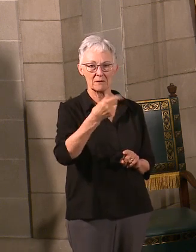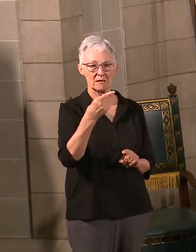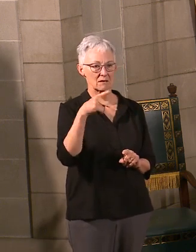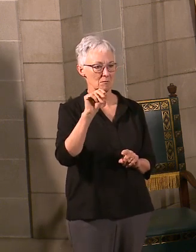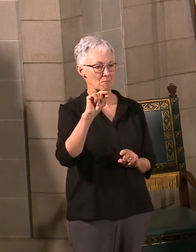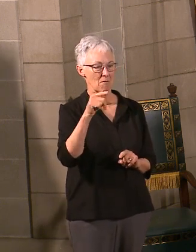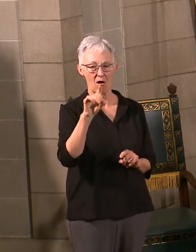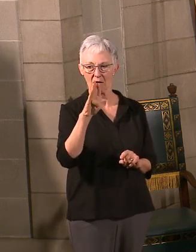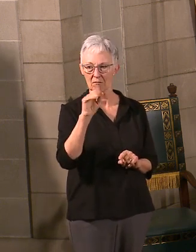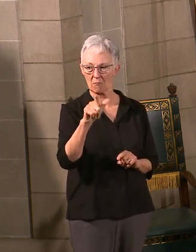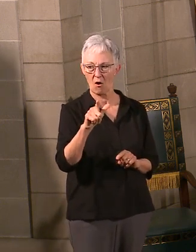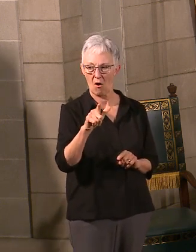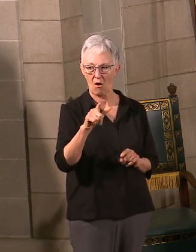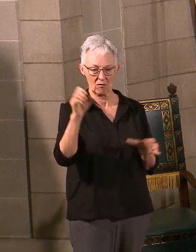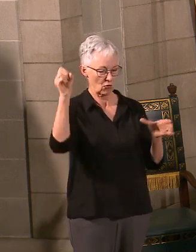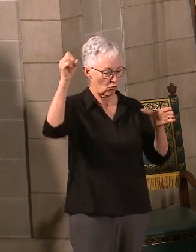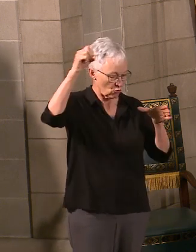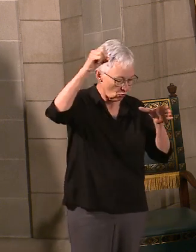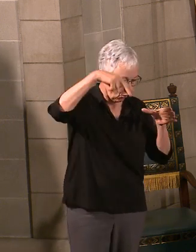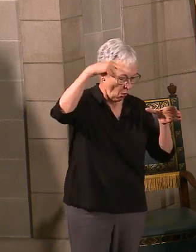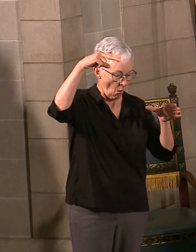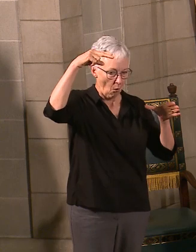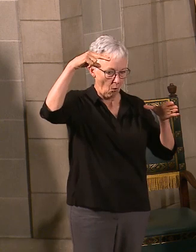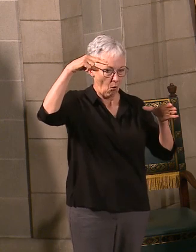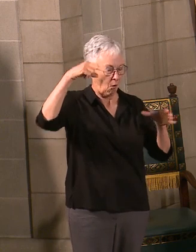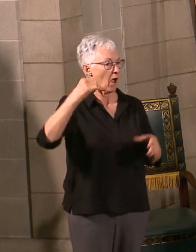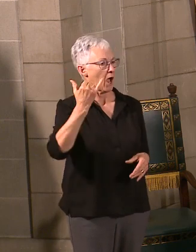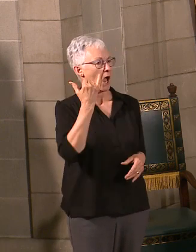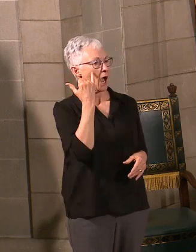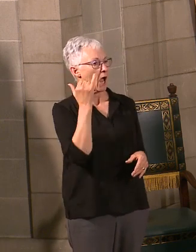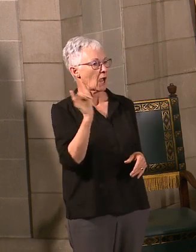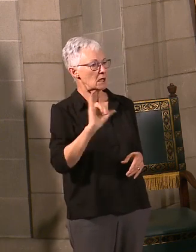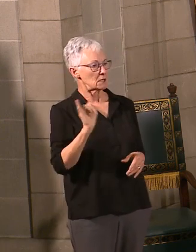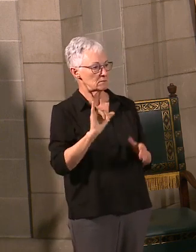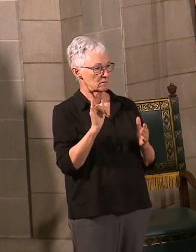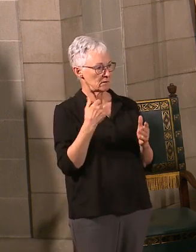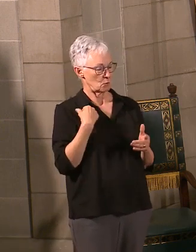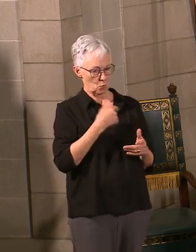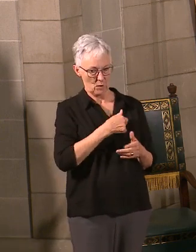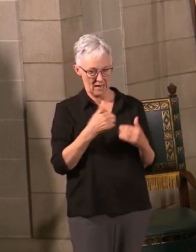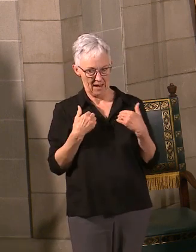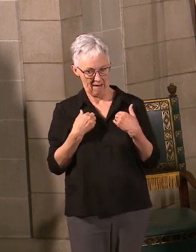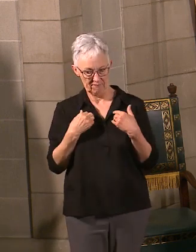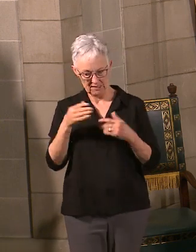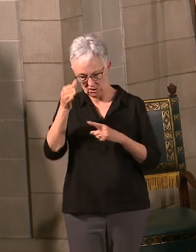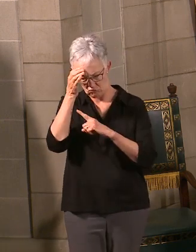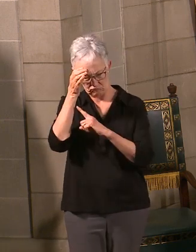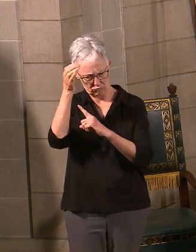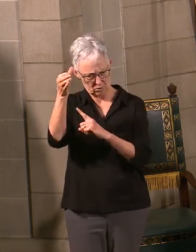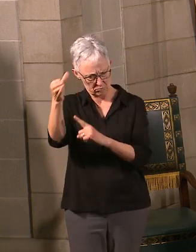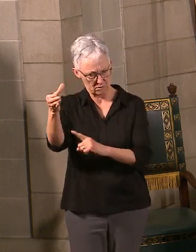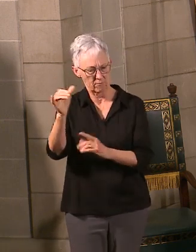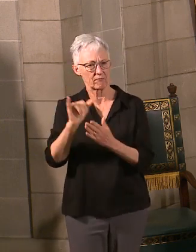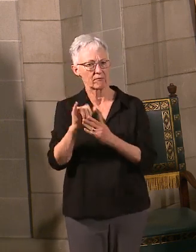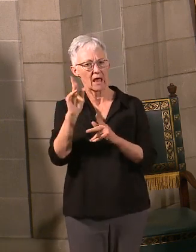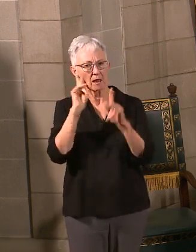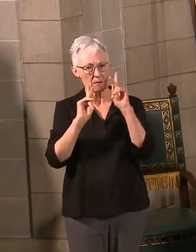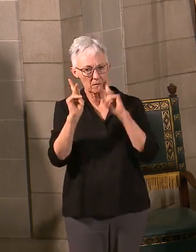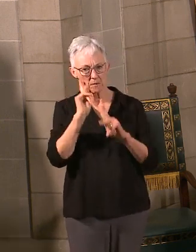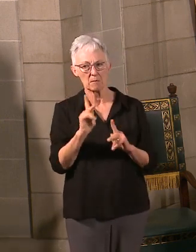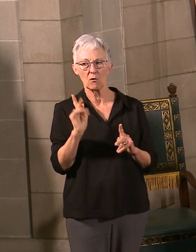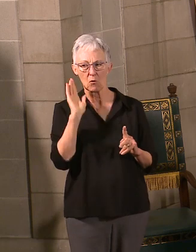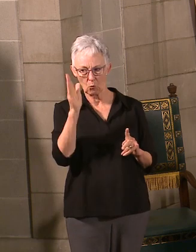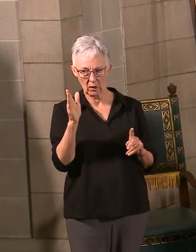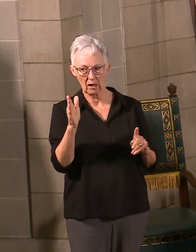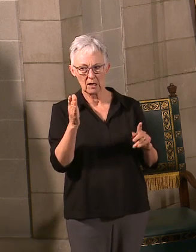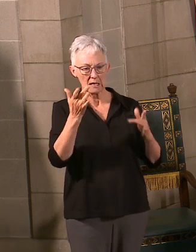with the questions about herd immunity or whatever. The whole point is to make sure that we spread this out, and we have been doing that, to make sure we